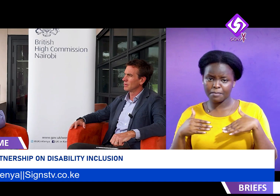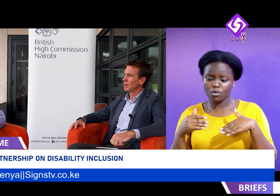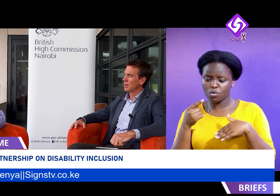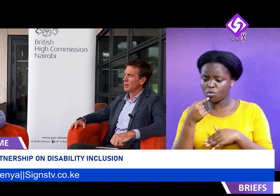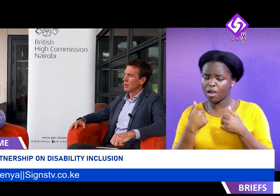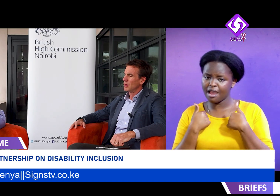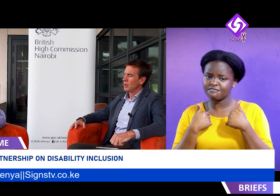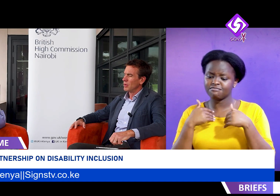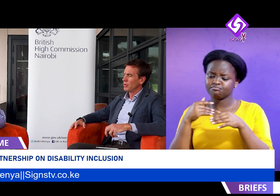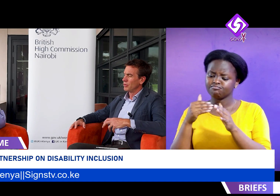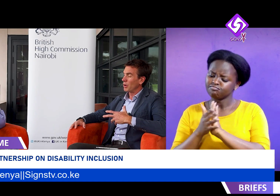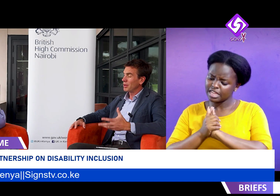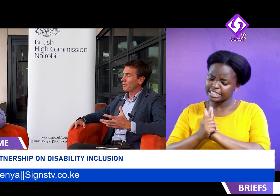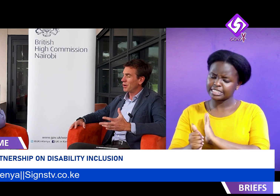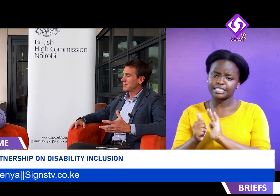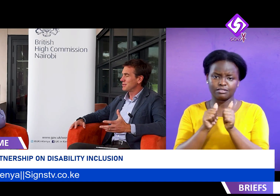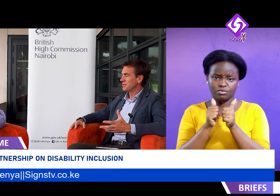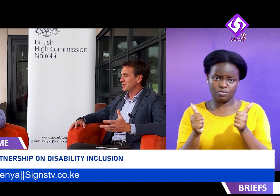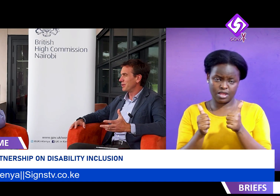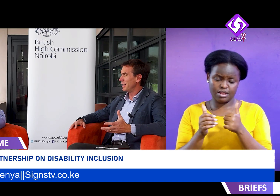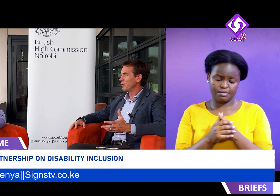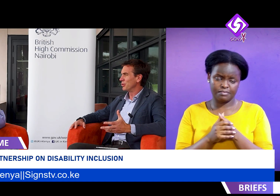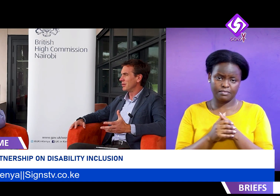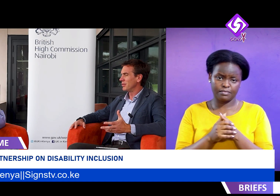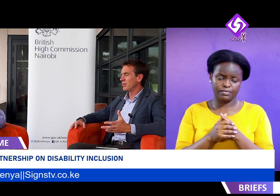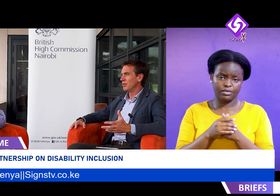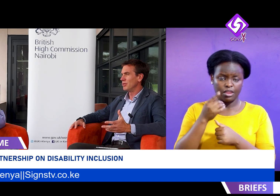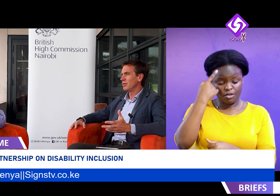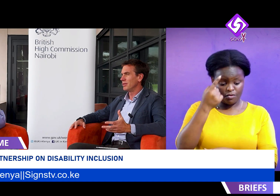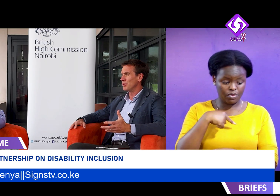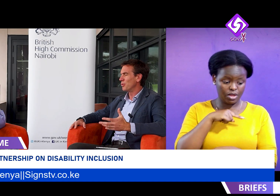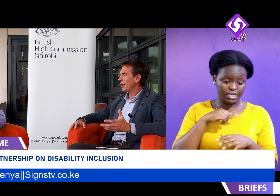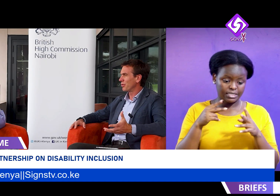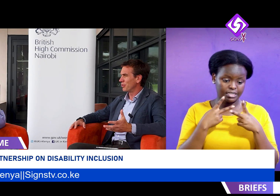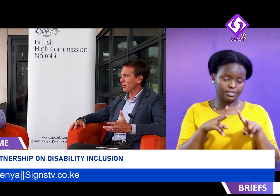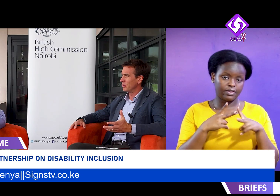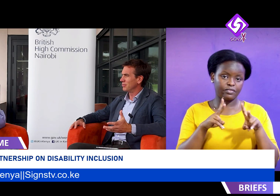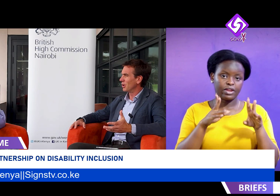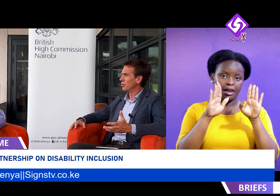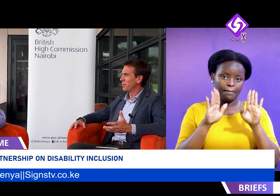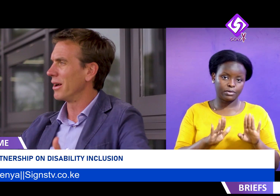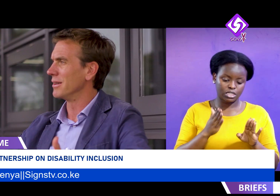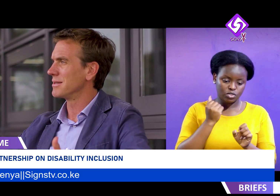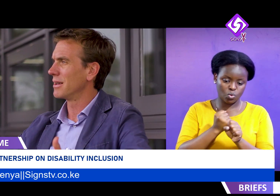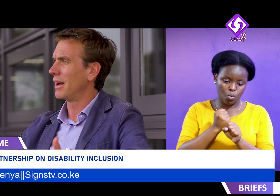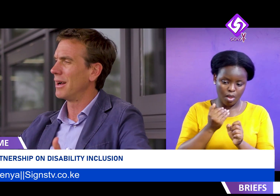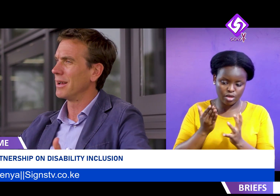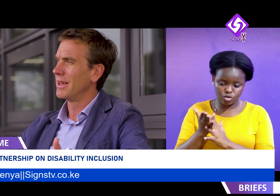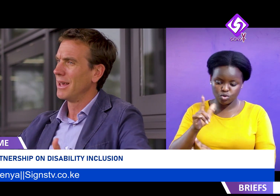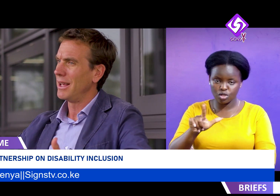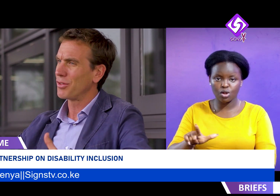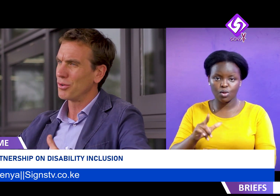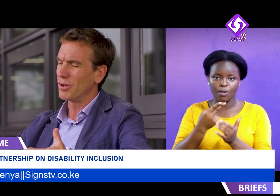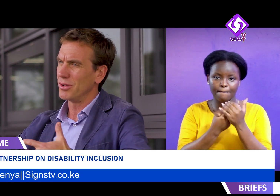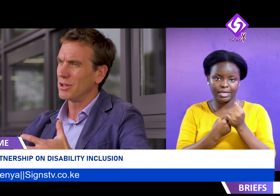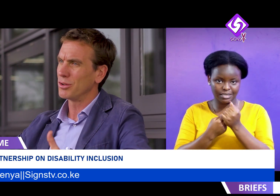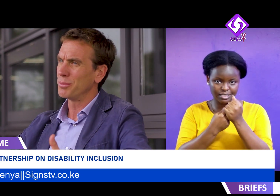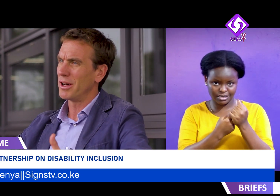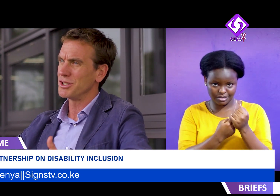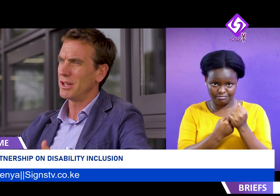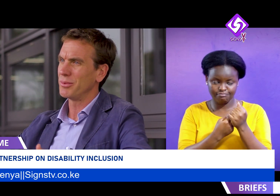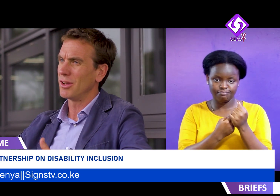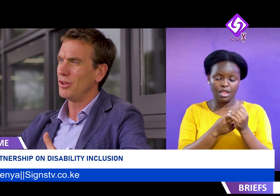DAP program? So I think for us, it's really important to work through local partners. It's through